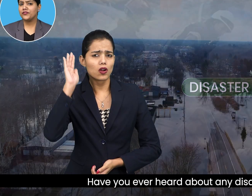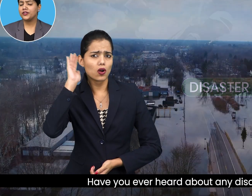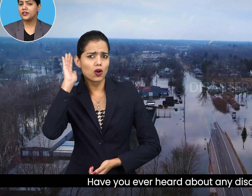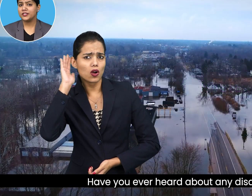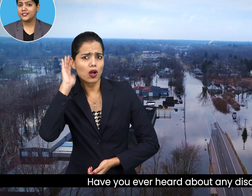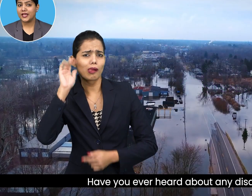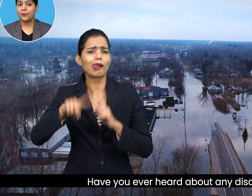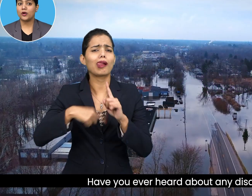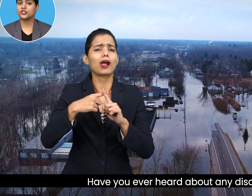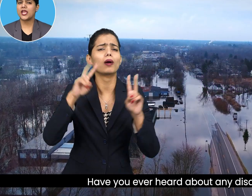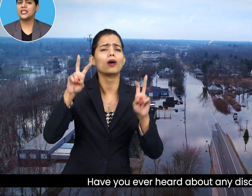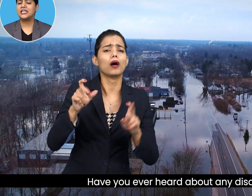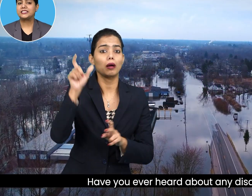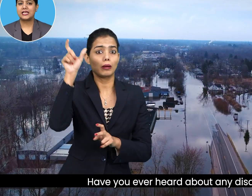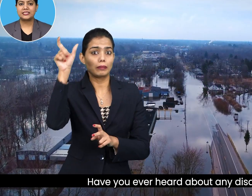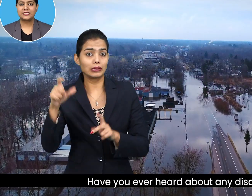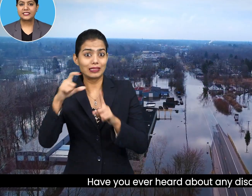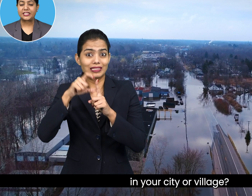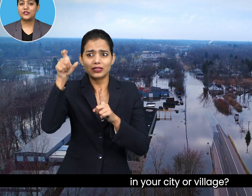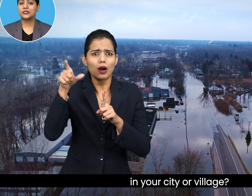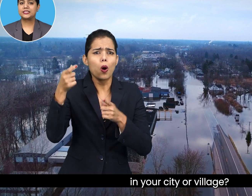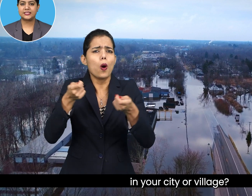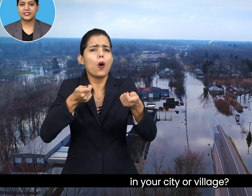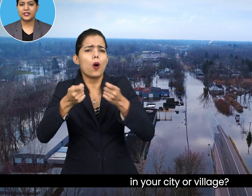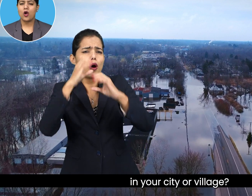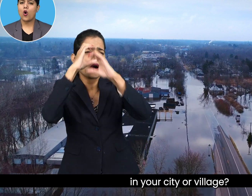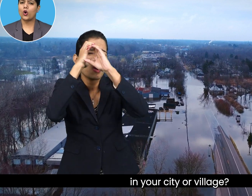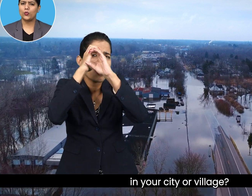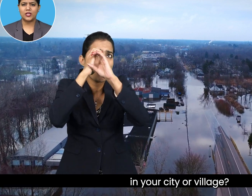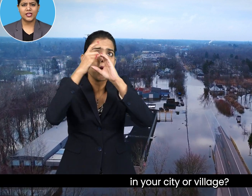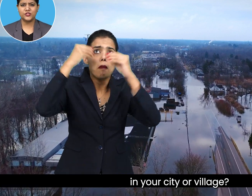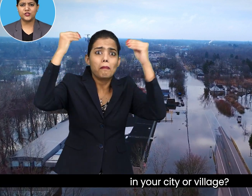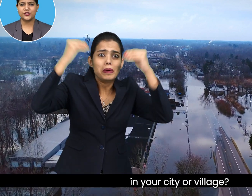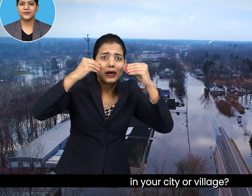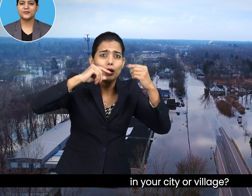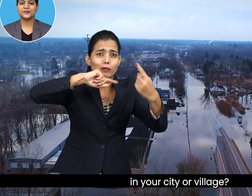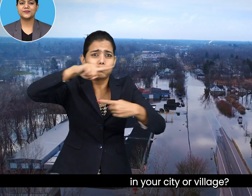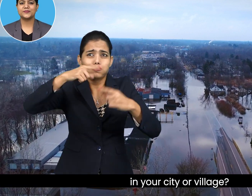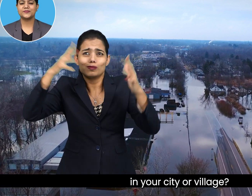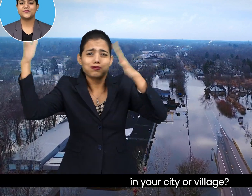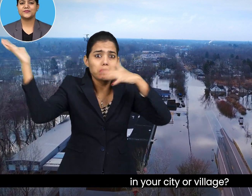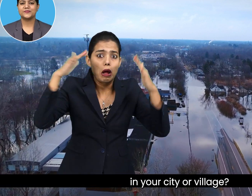Have you ever heard about any disaster in your city or village?